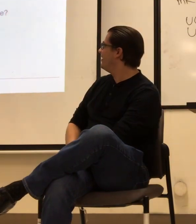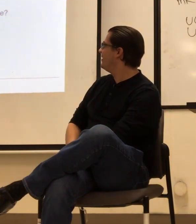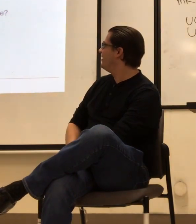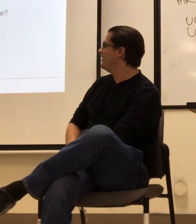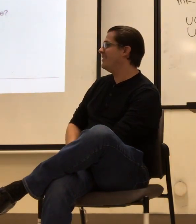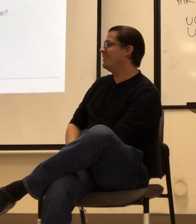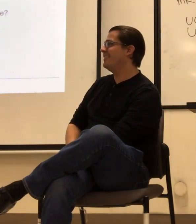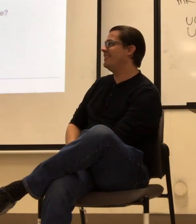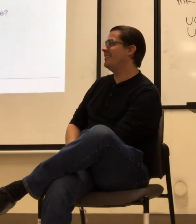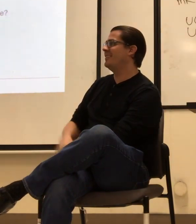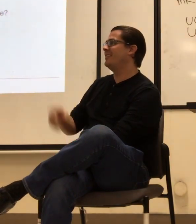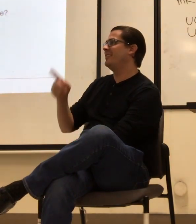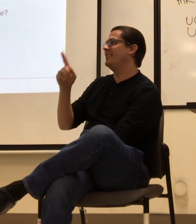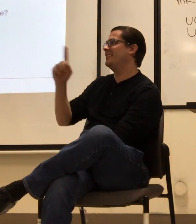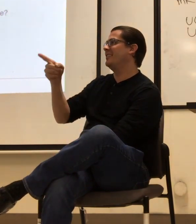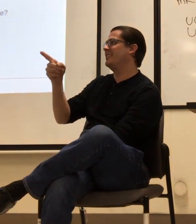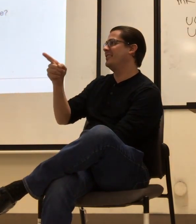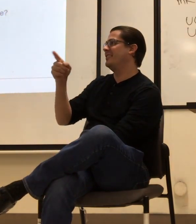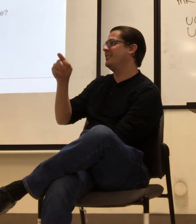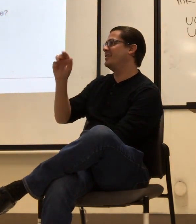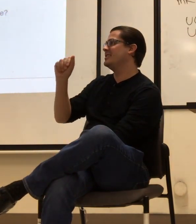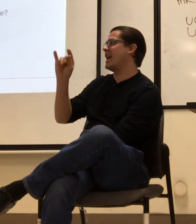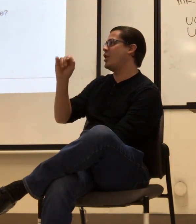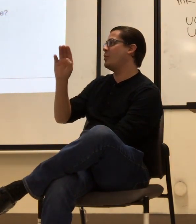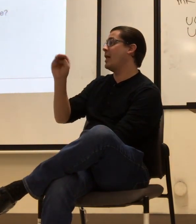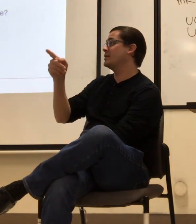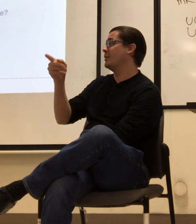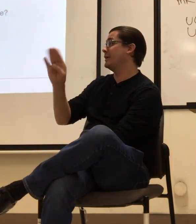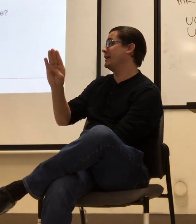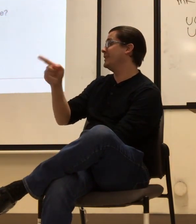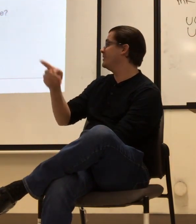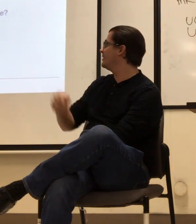Where do you actually link the amino acids together?